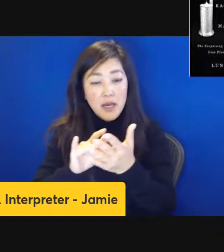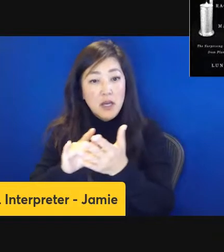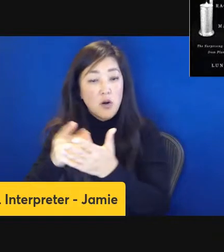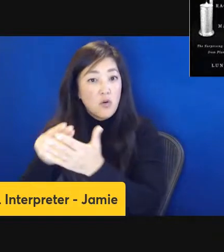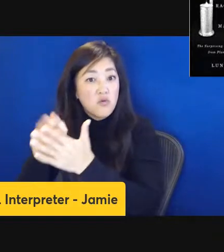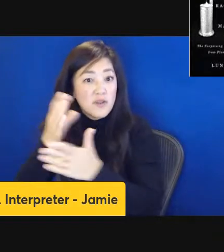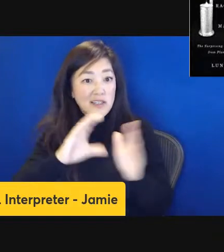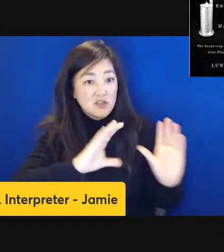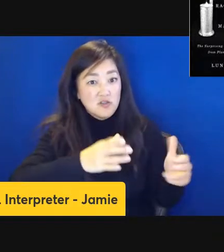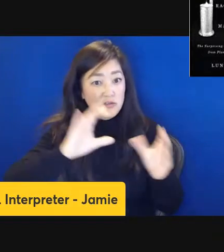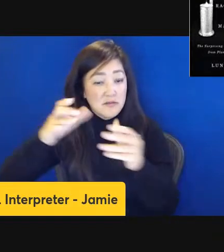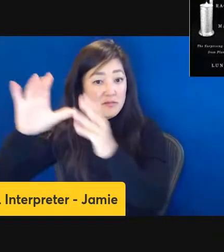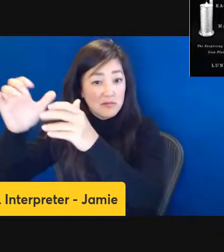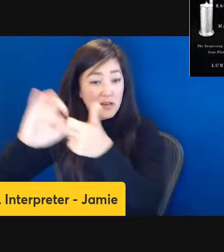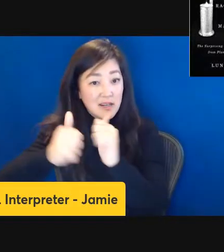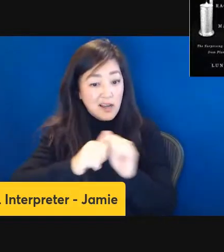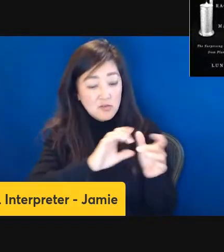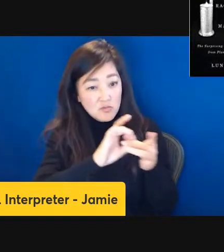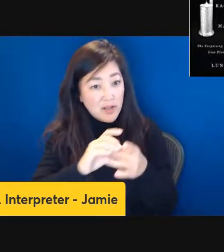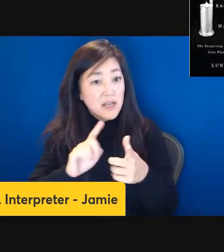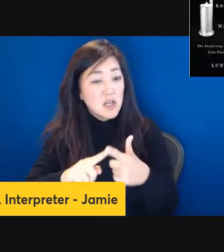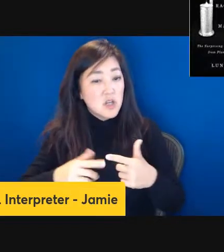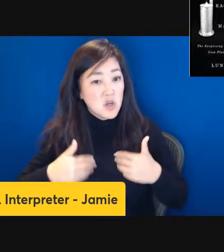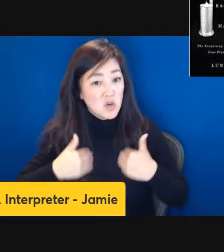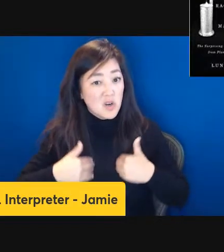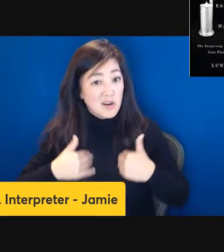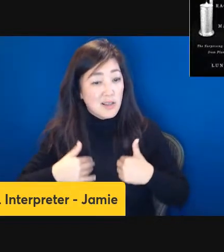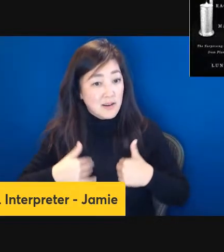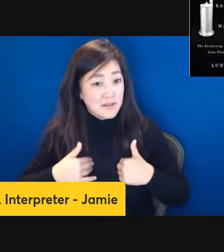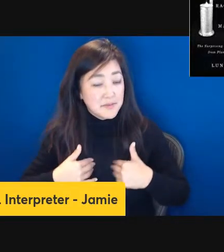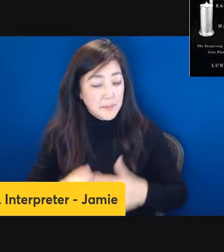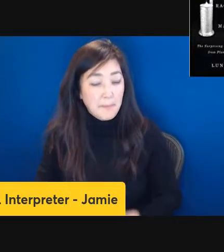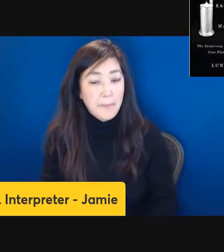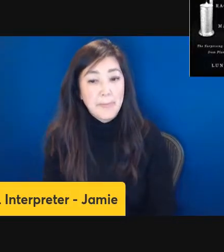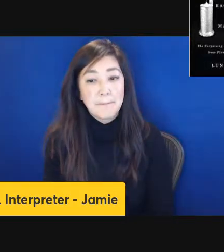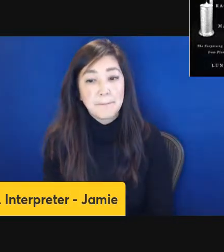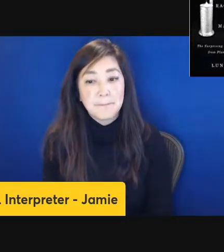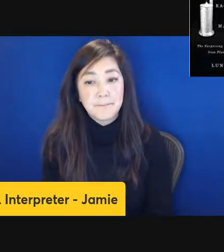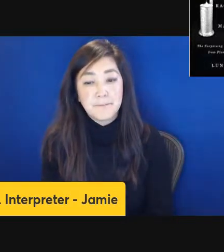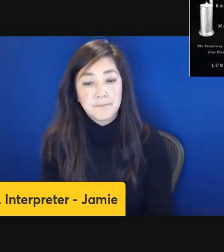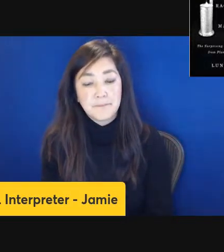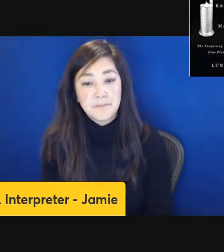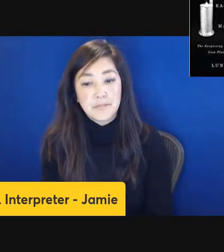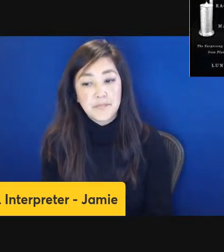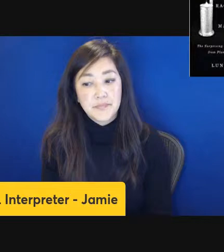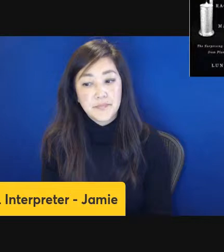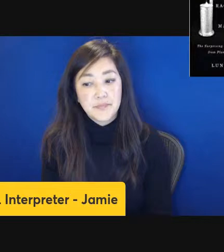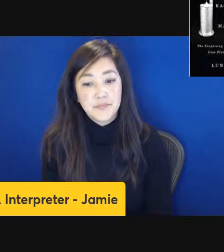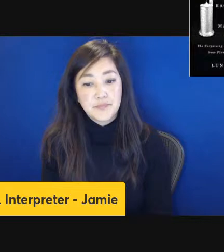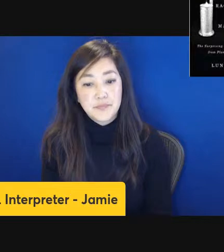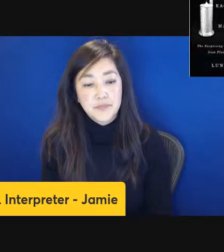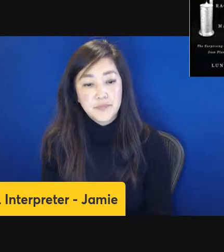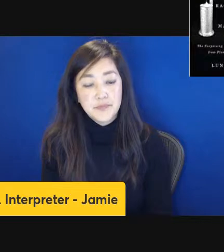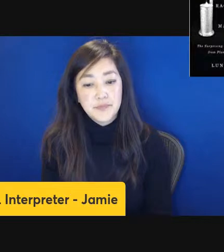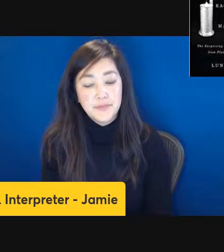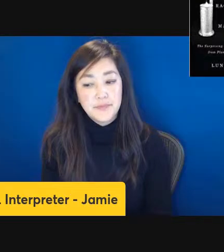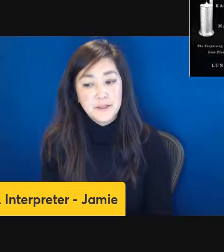measurements. And I think in light of the